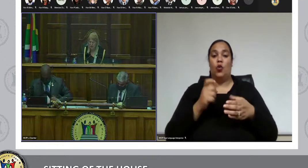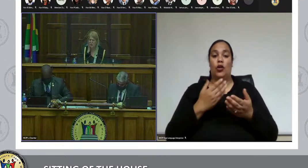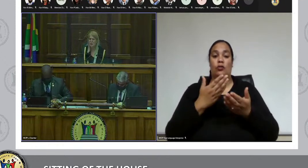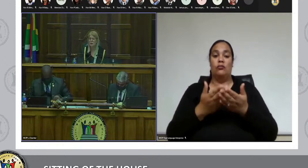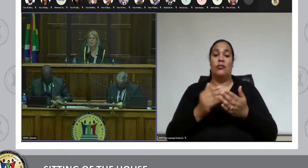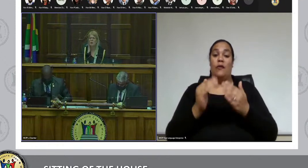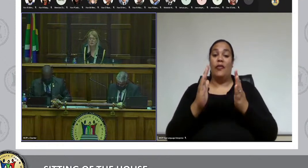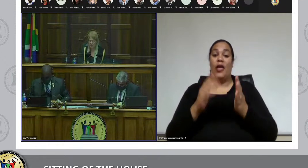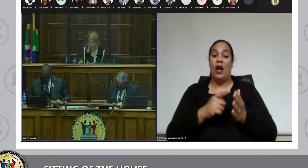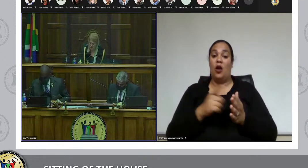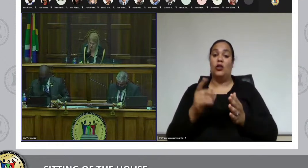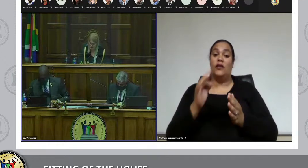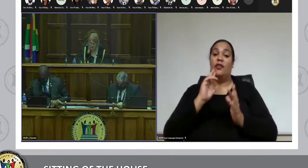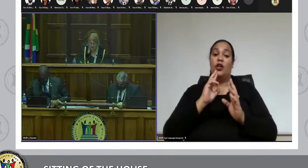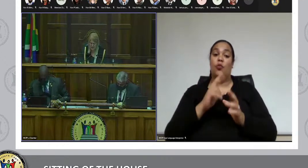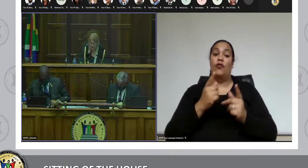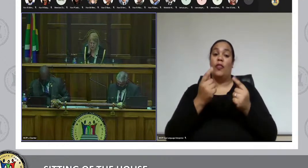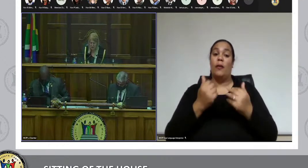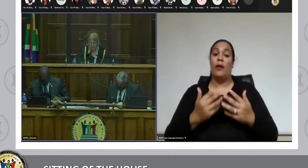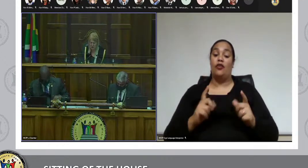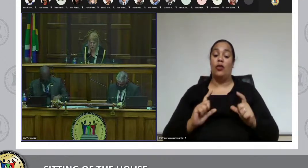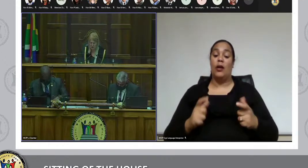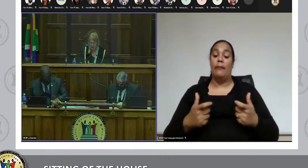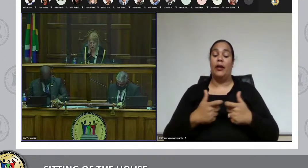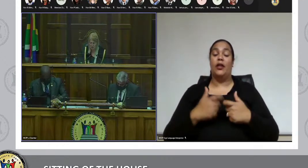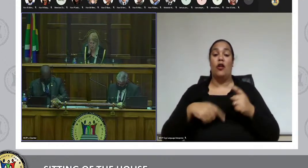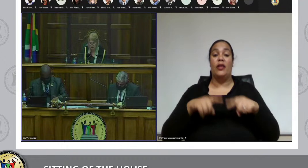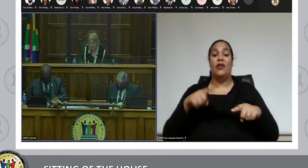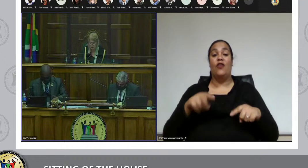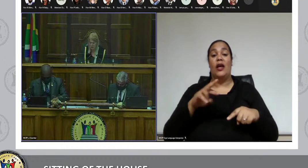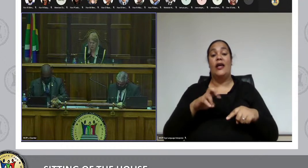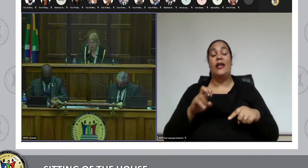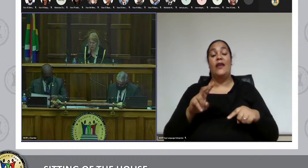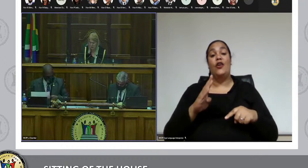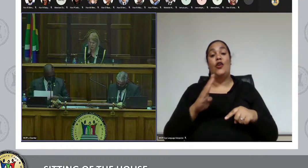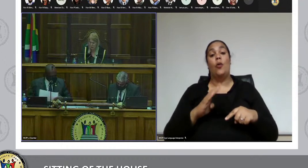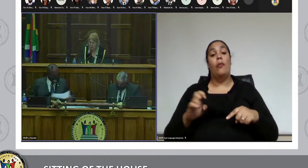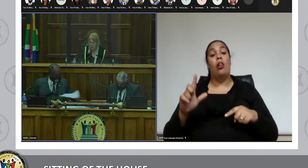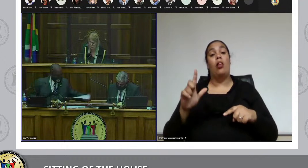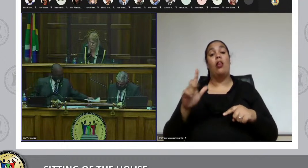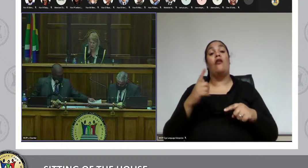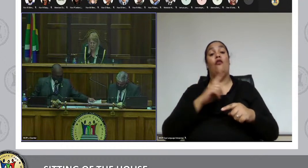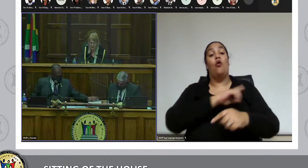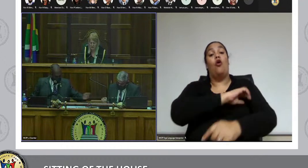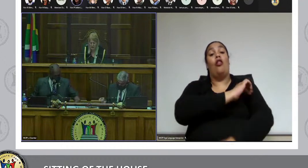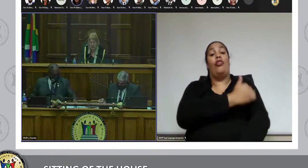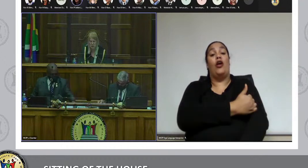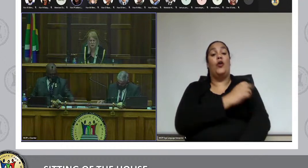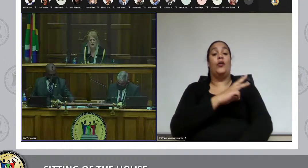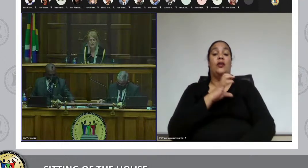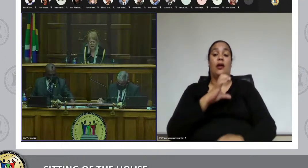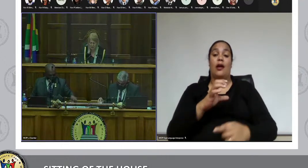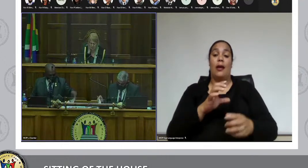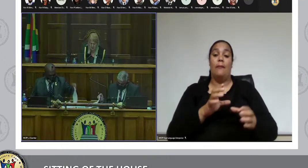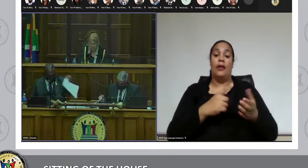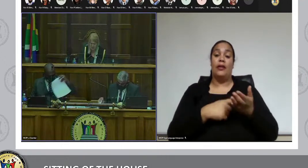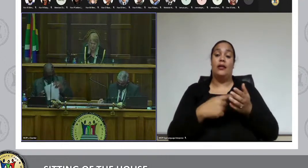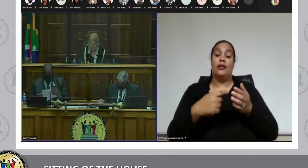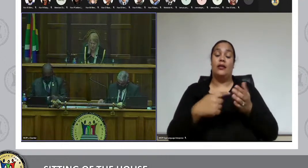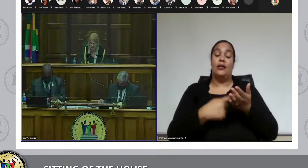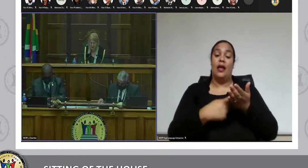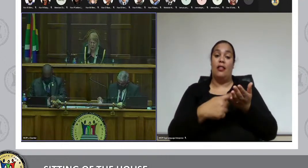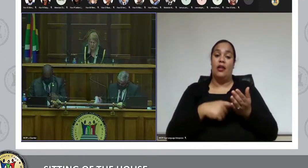before the House that the report of the Budget Committee on the Division of Revenue Bill conferring authority on the Western Cape delegation in